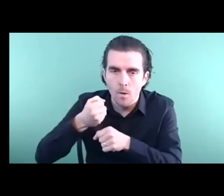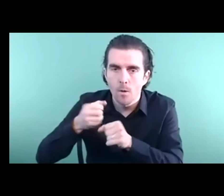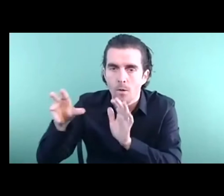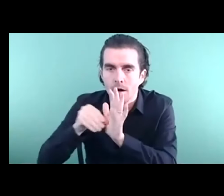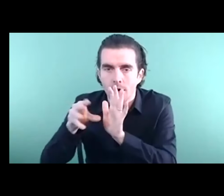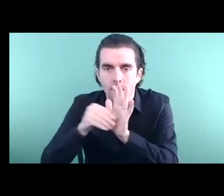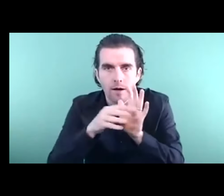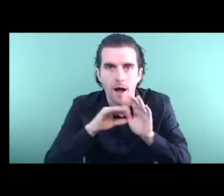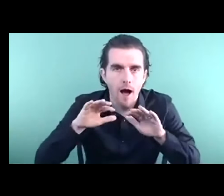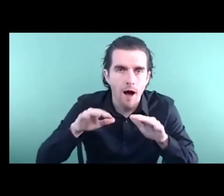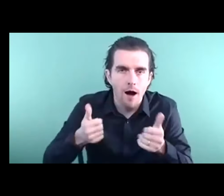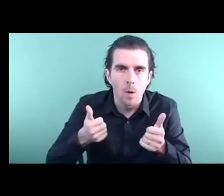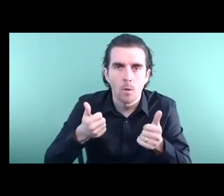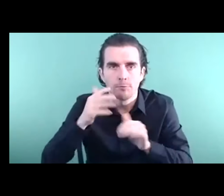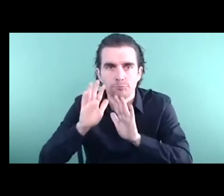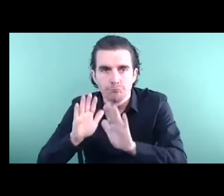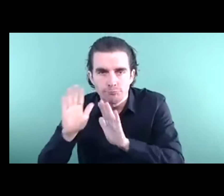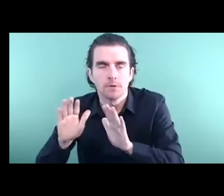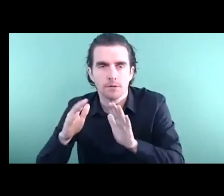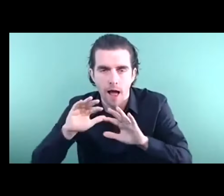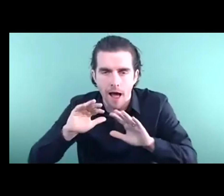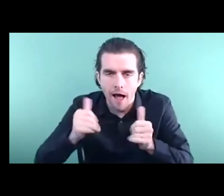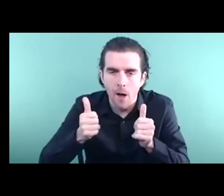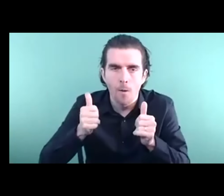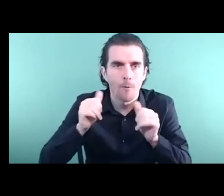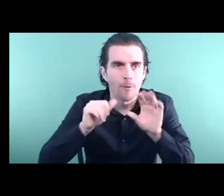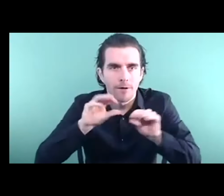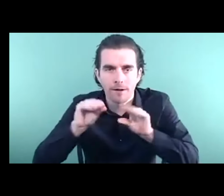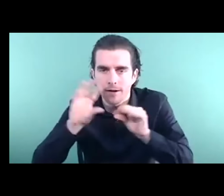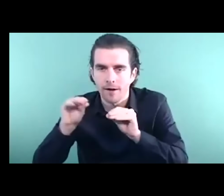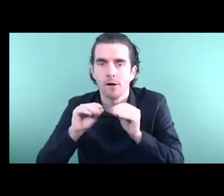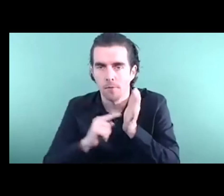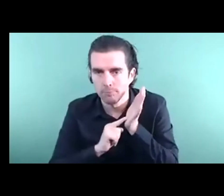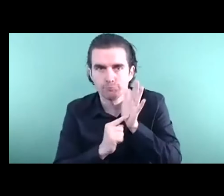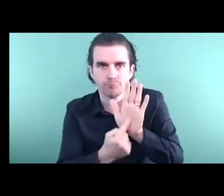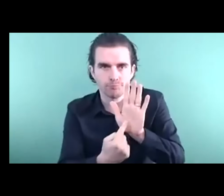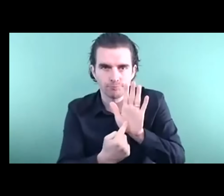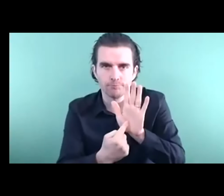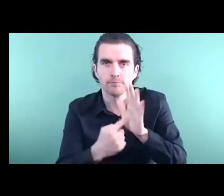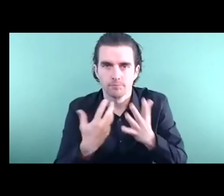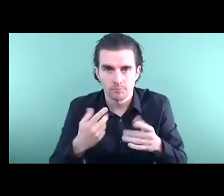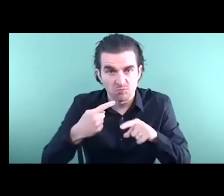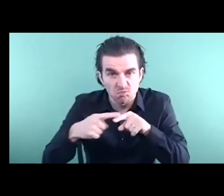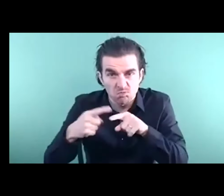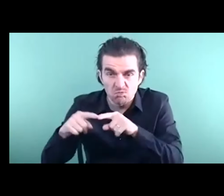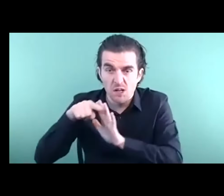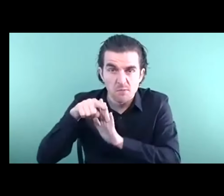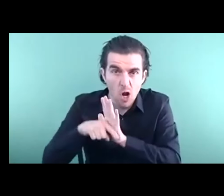15 minutes per panelist, and then the second part will be the discussion.